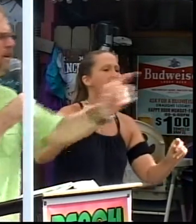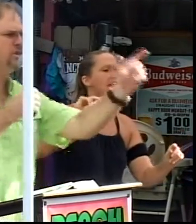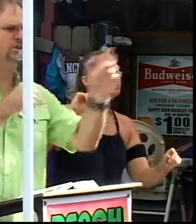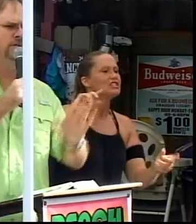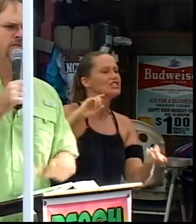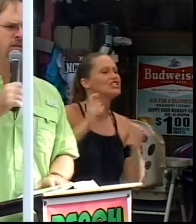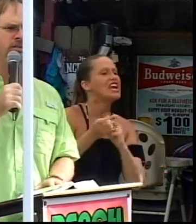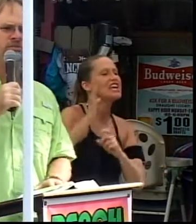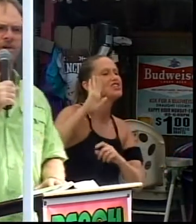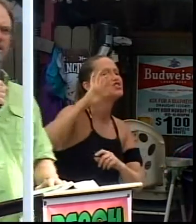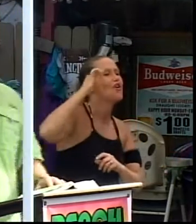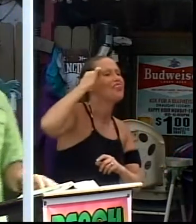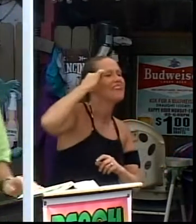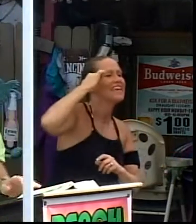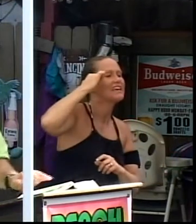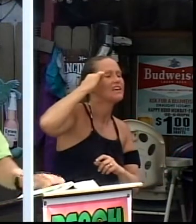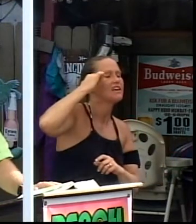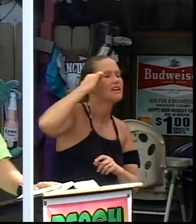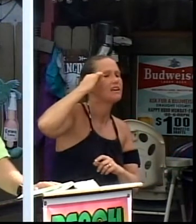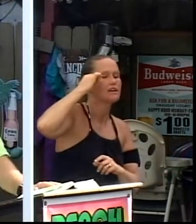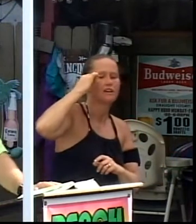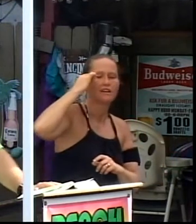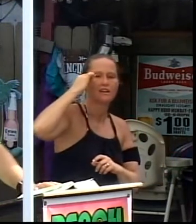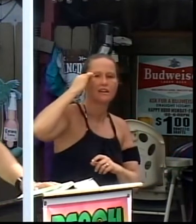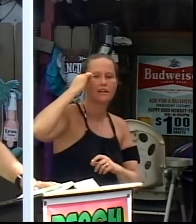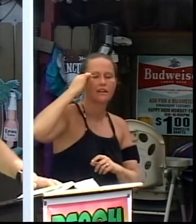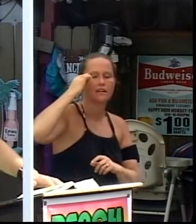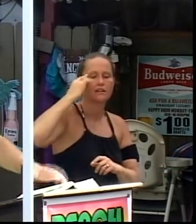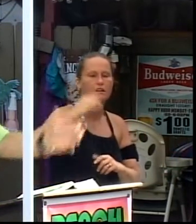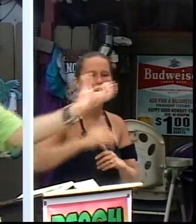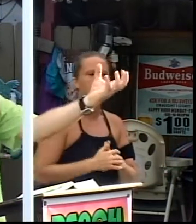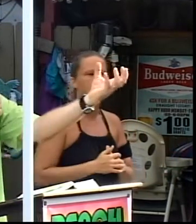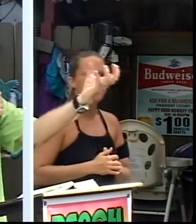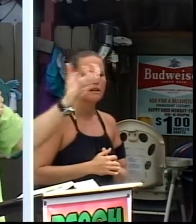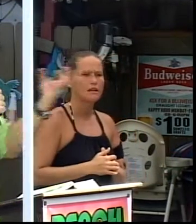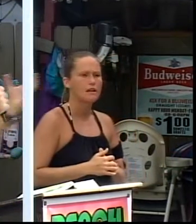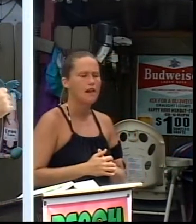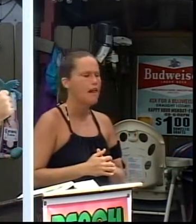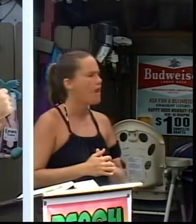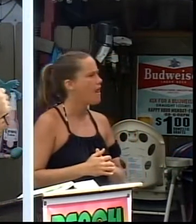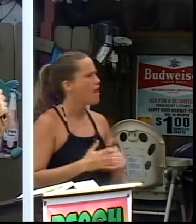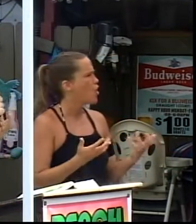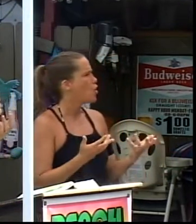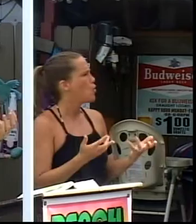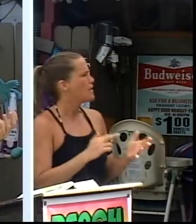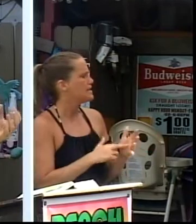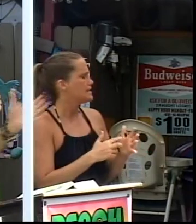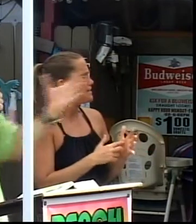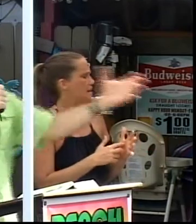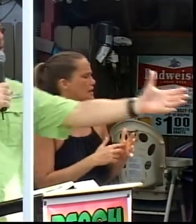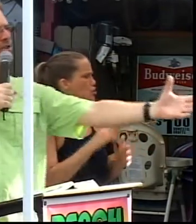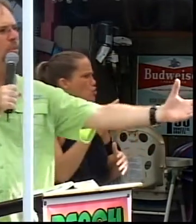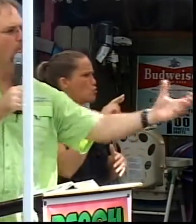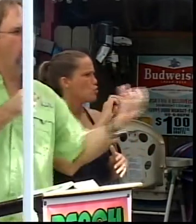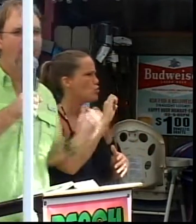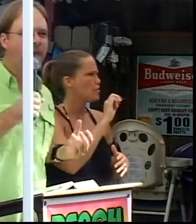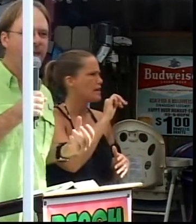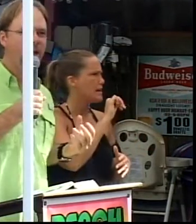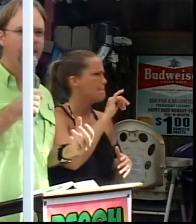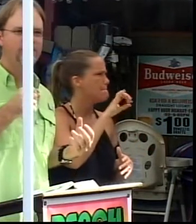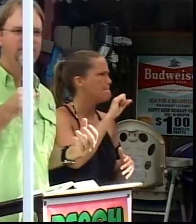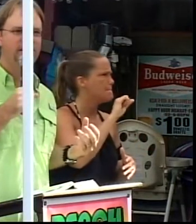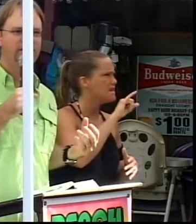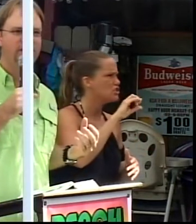the remission of sins." What does remission mean? It means take away. He takes